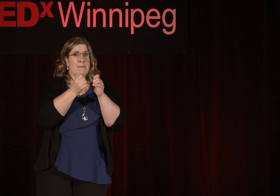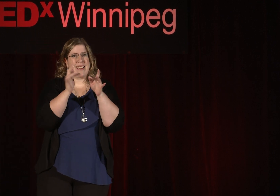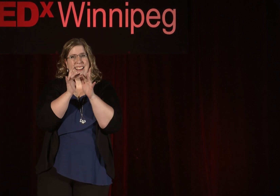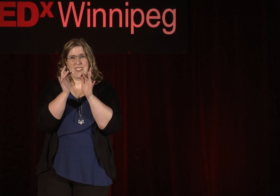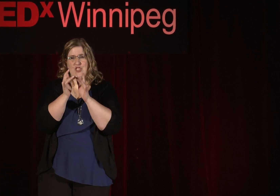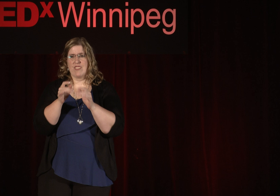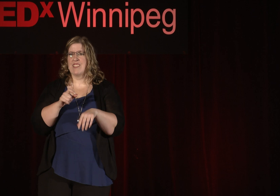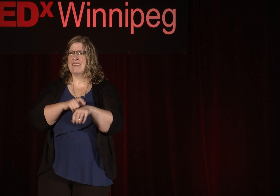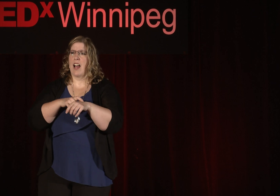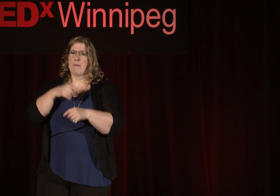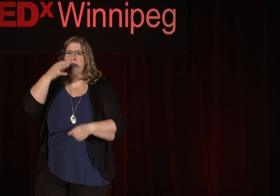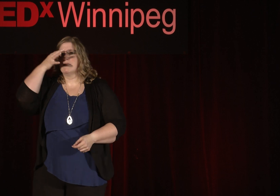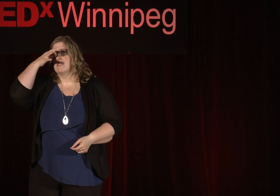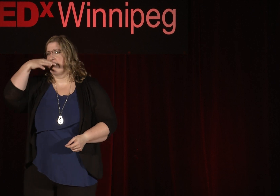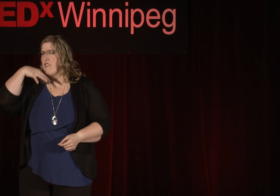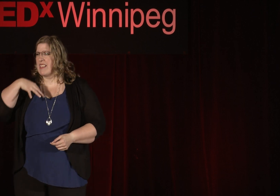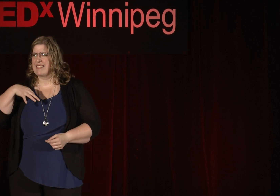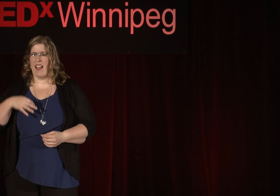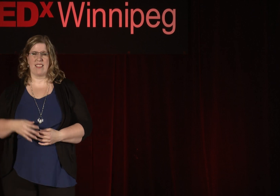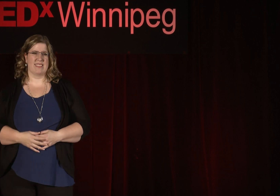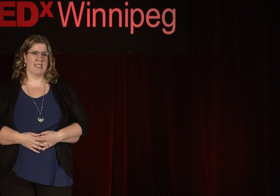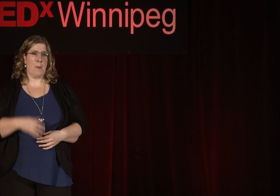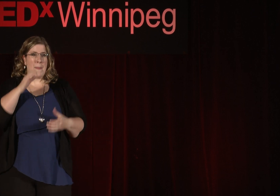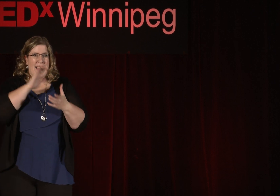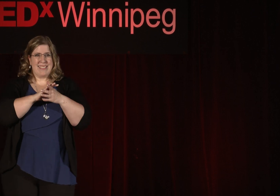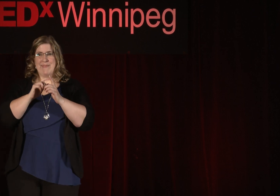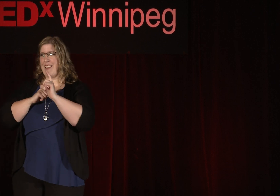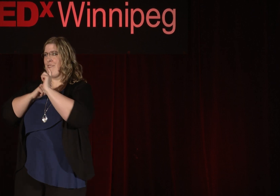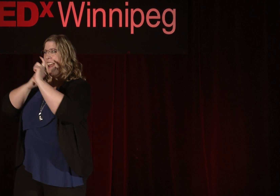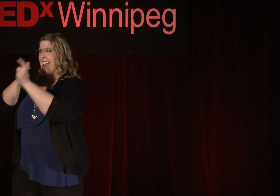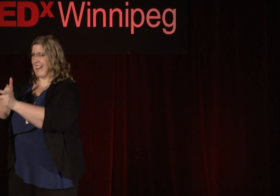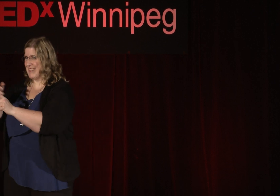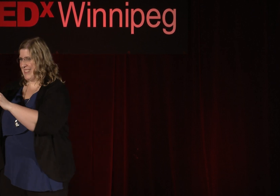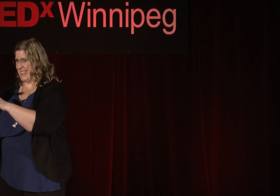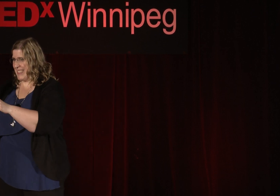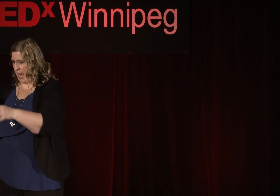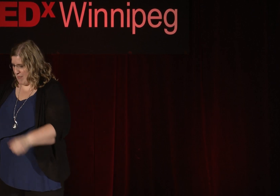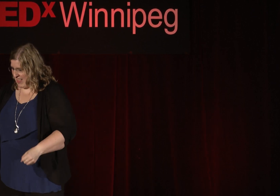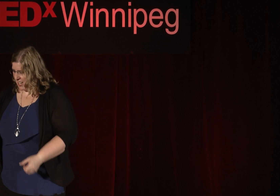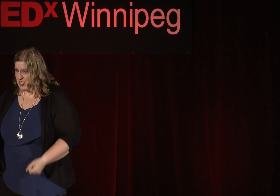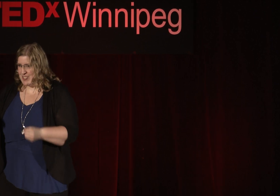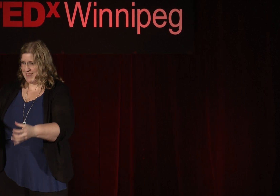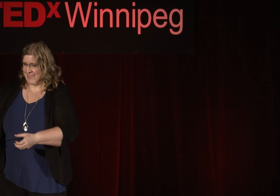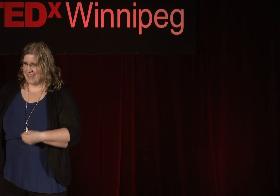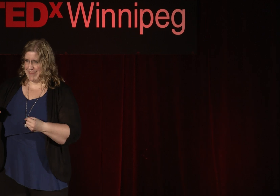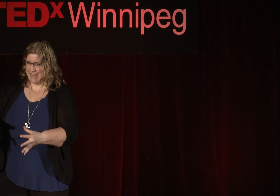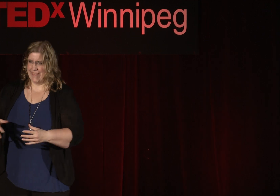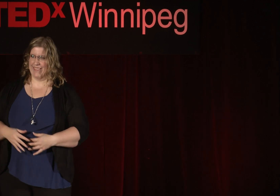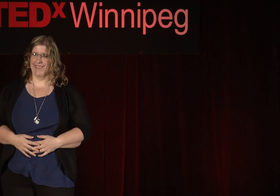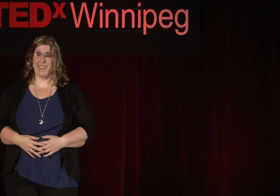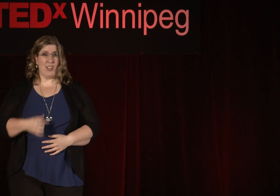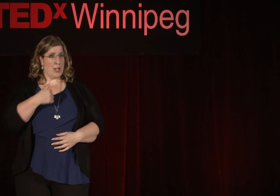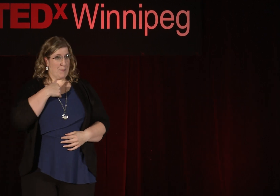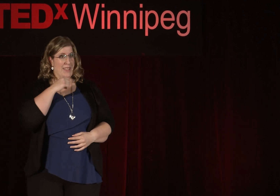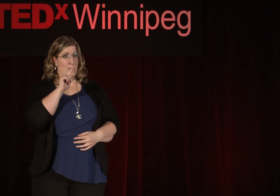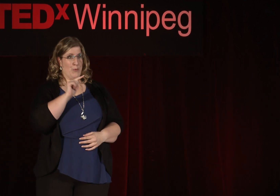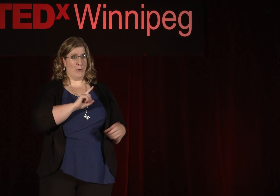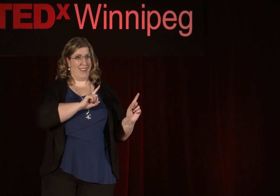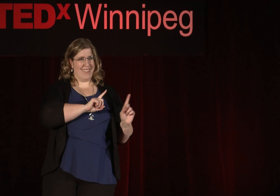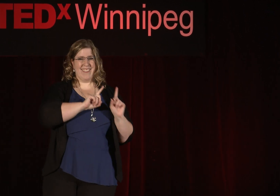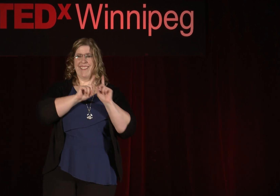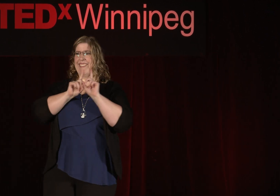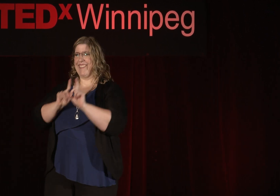connection. Our timing was very tight, so my husband ran ahead to secure the taxi and began loading